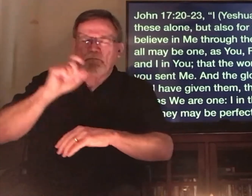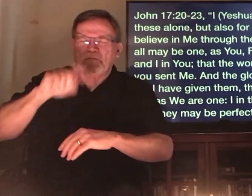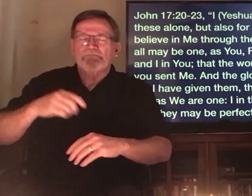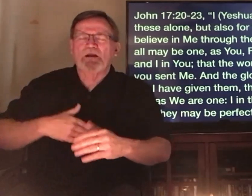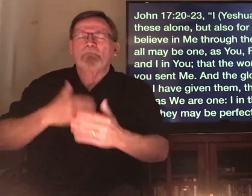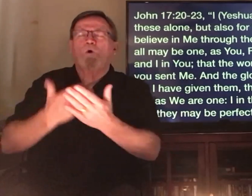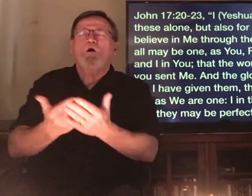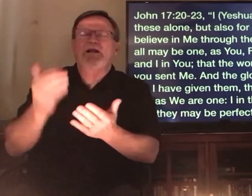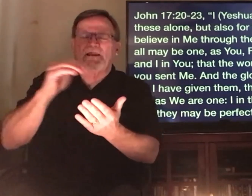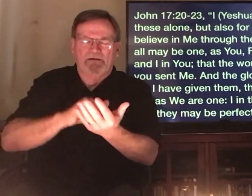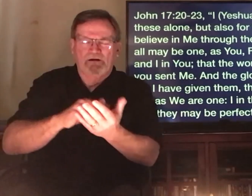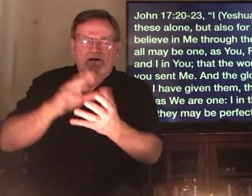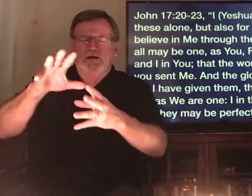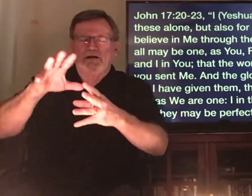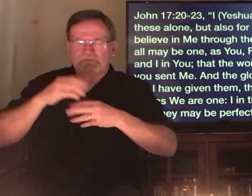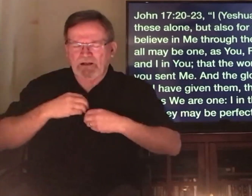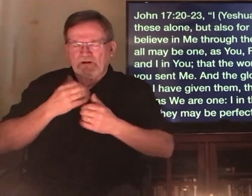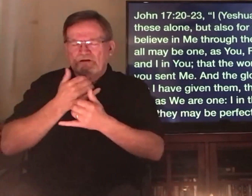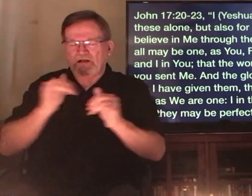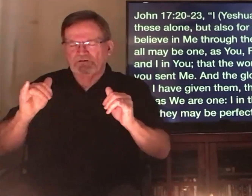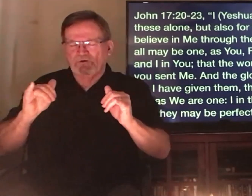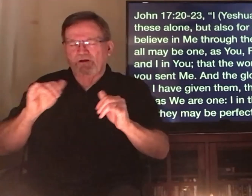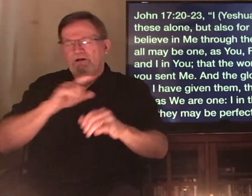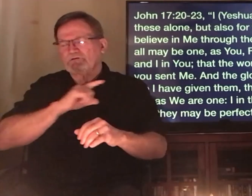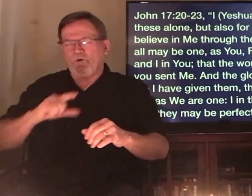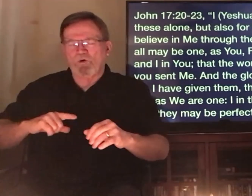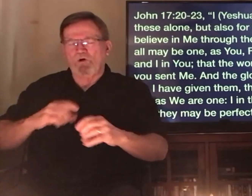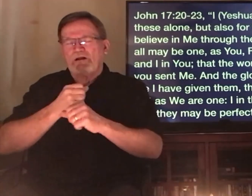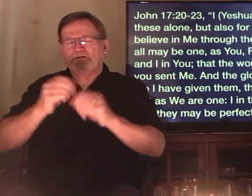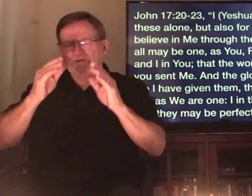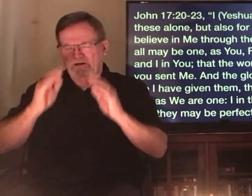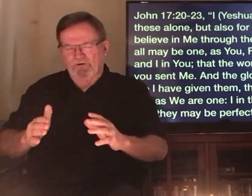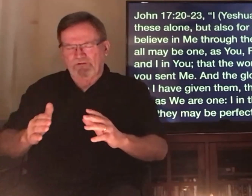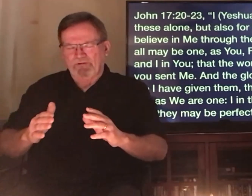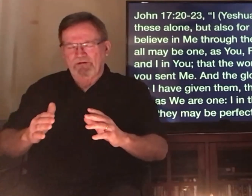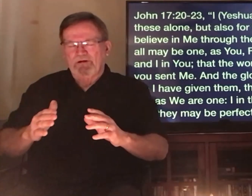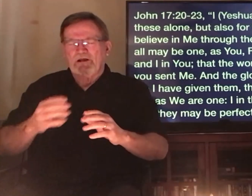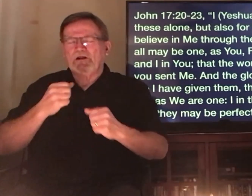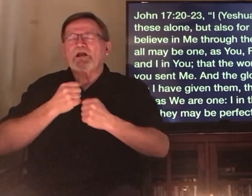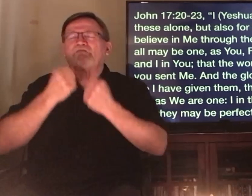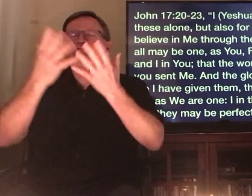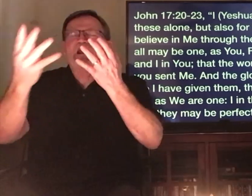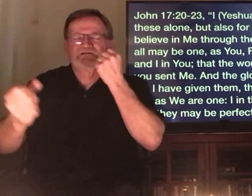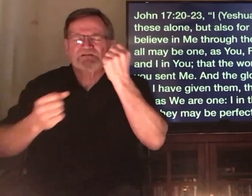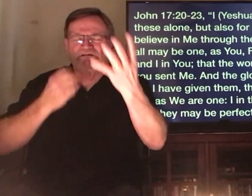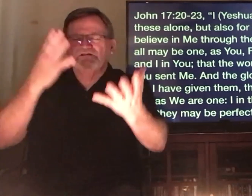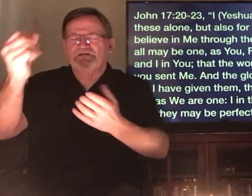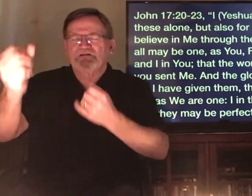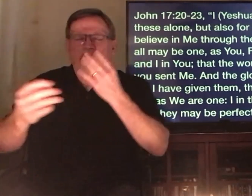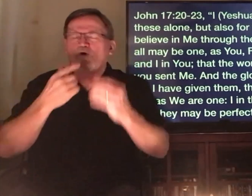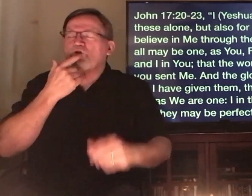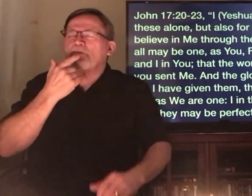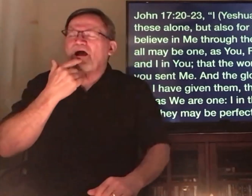that they may be one, just as we are one. I in